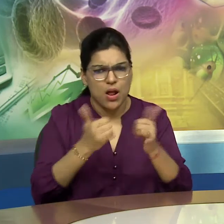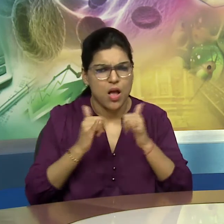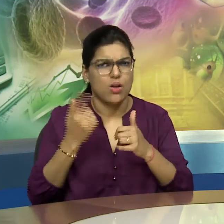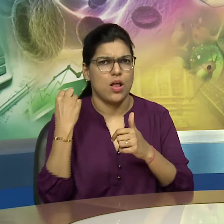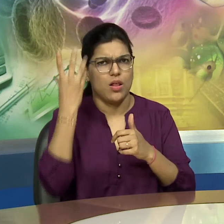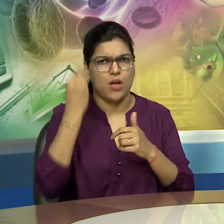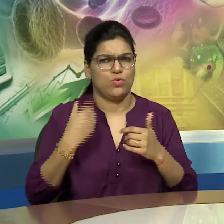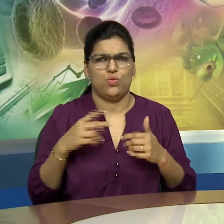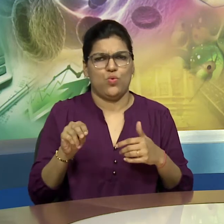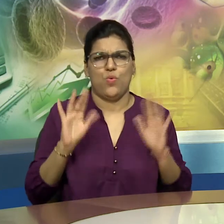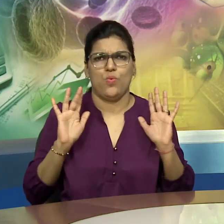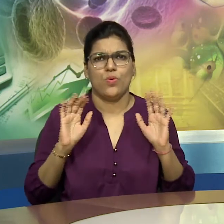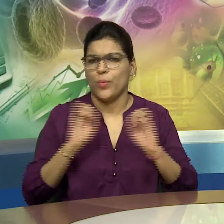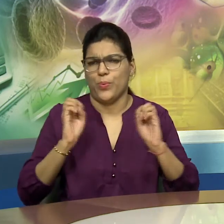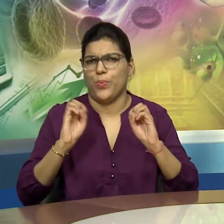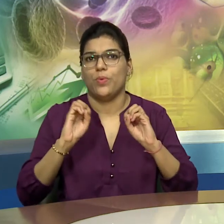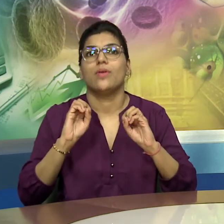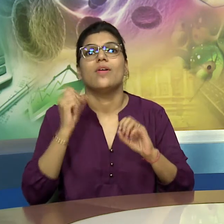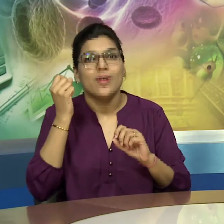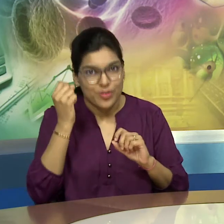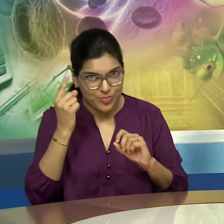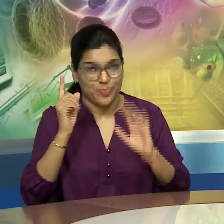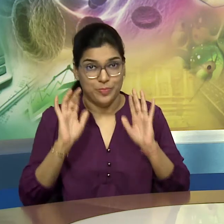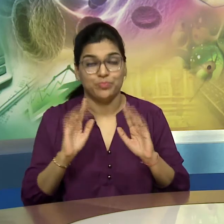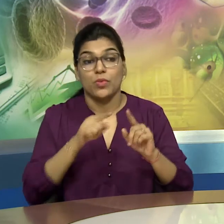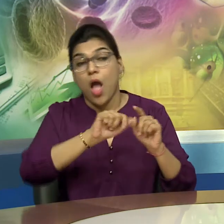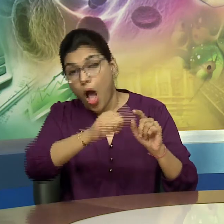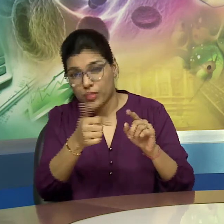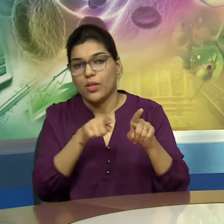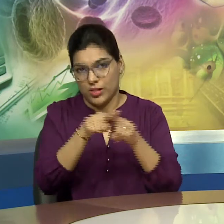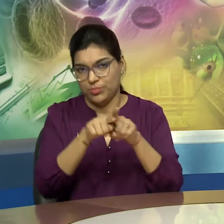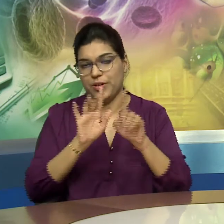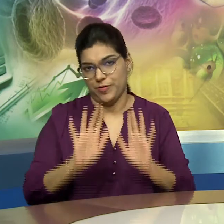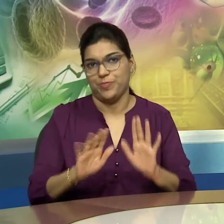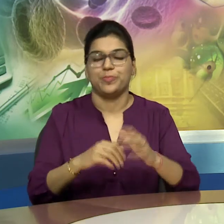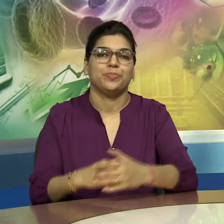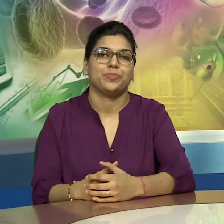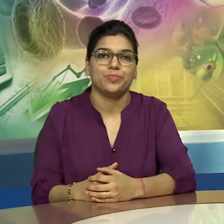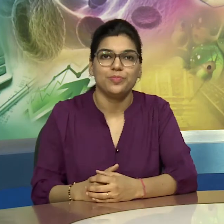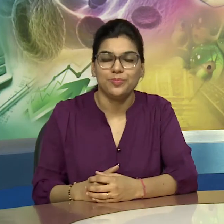sign, negative word, that also need to be used carefully. There are more